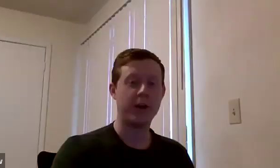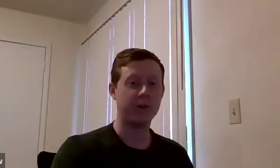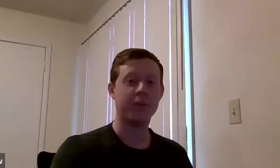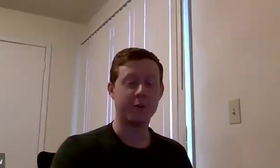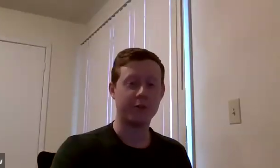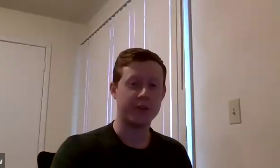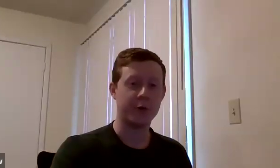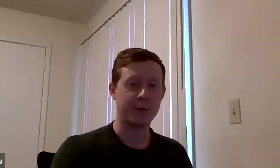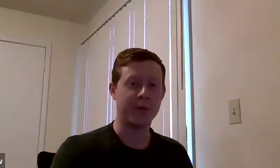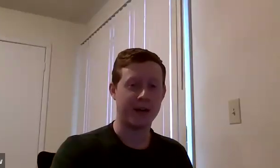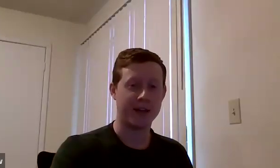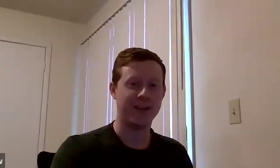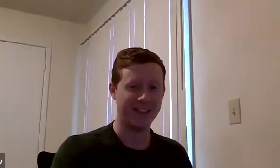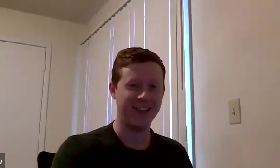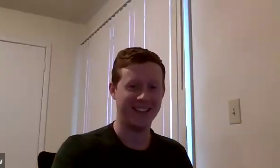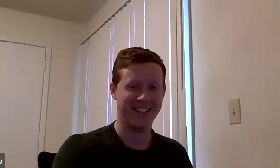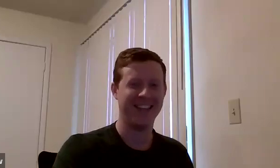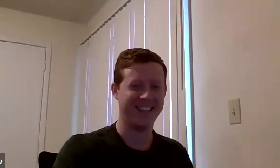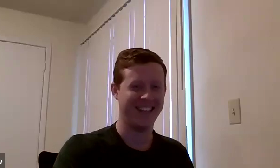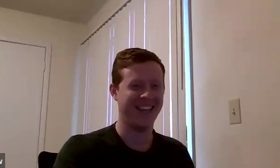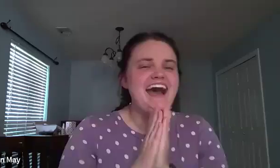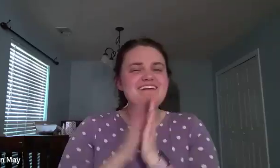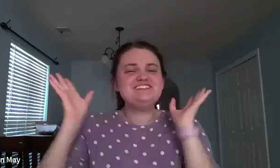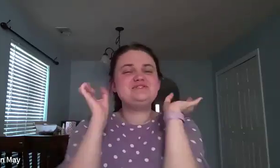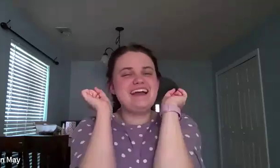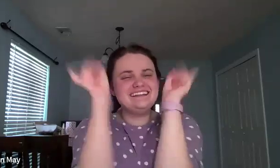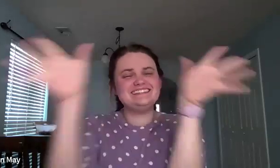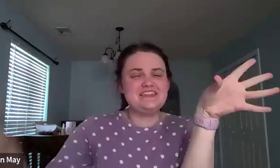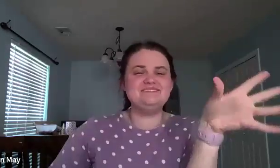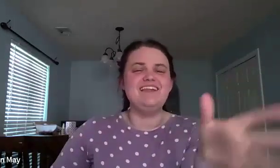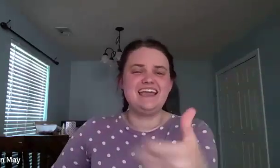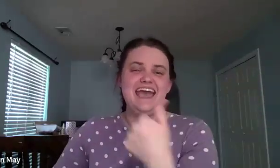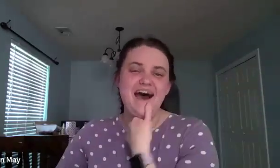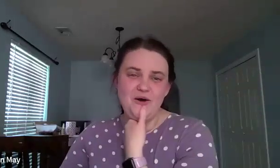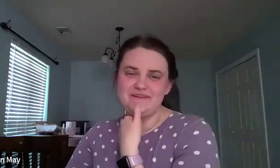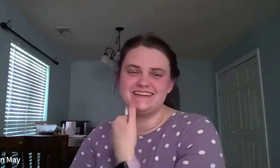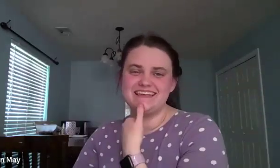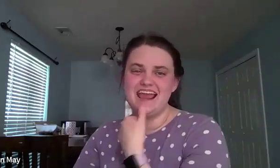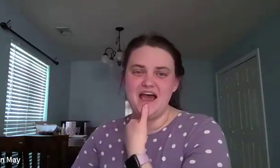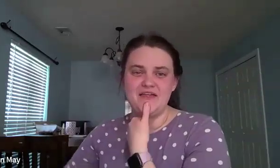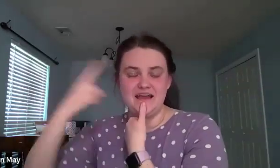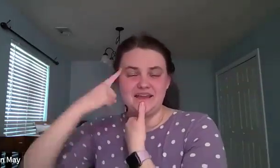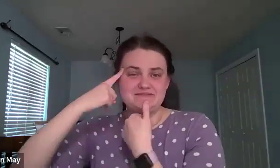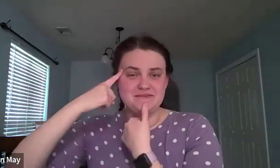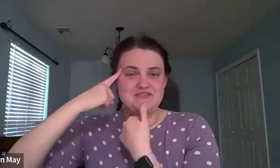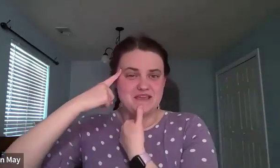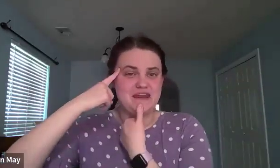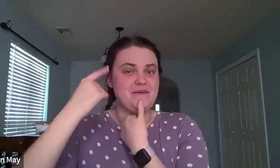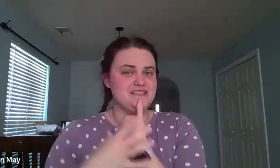forever confusing the two in my mind. I try to say them to like help because like now that because every time I think about it, it makes me